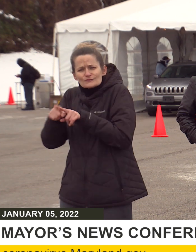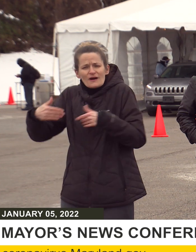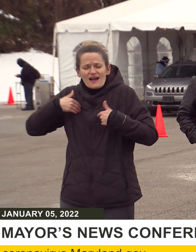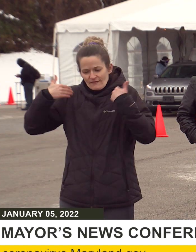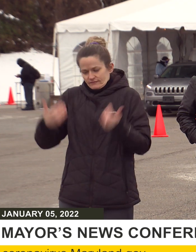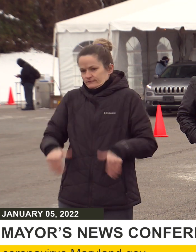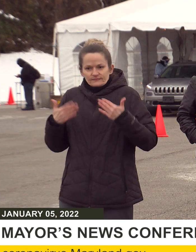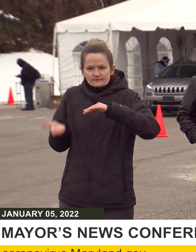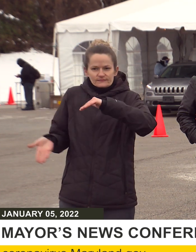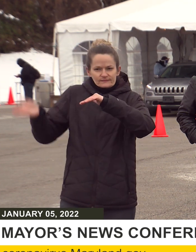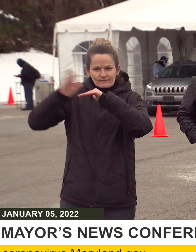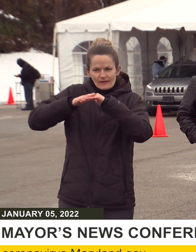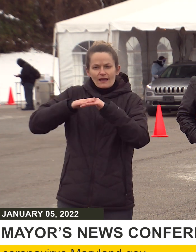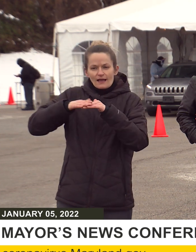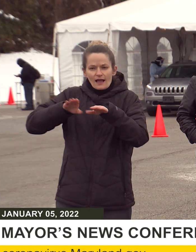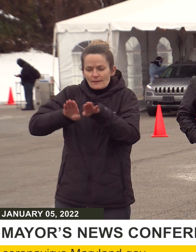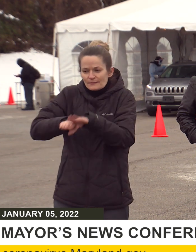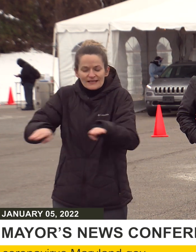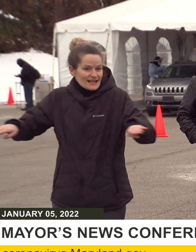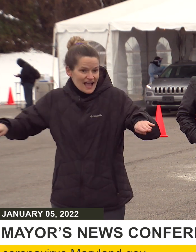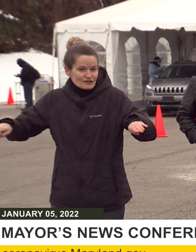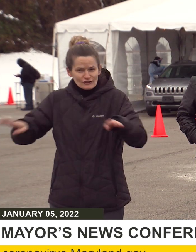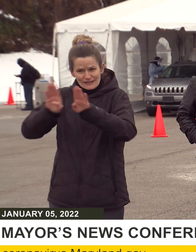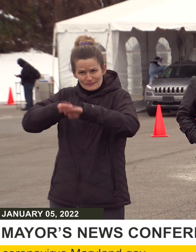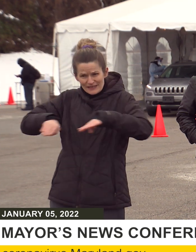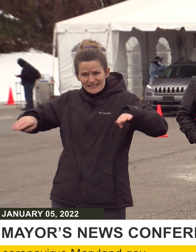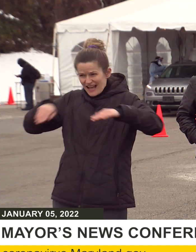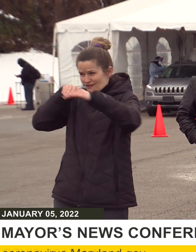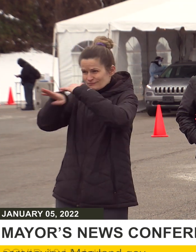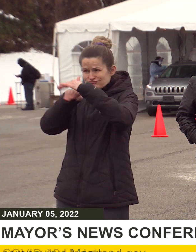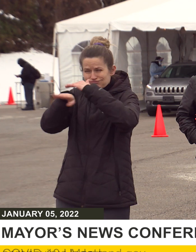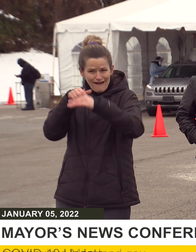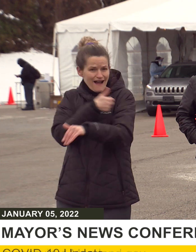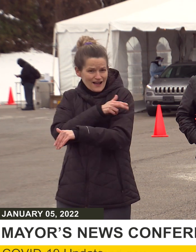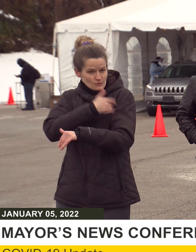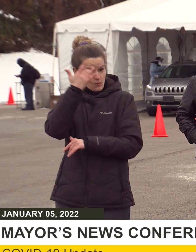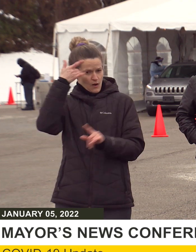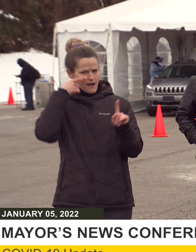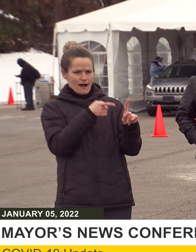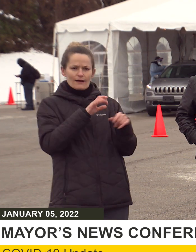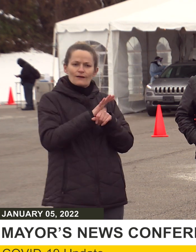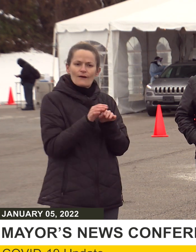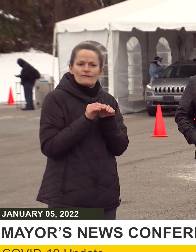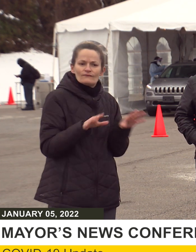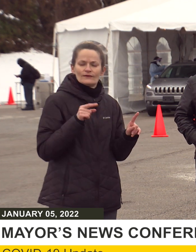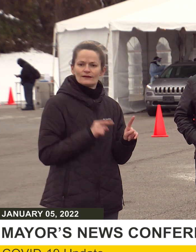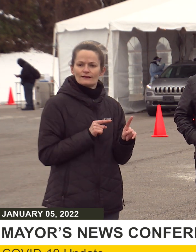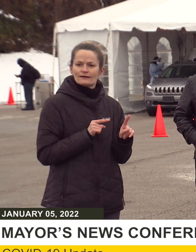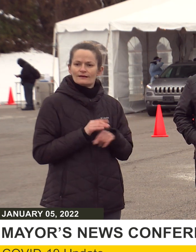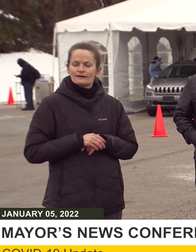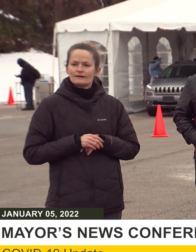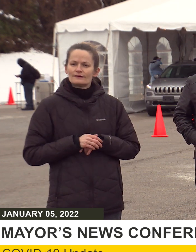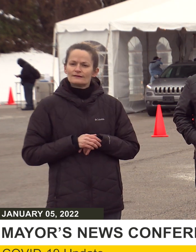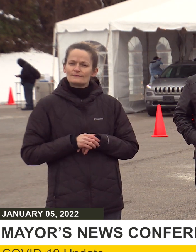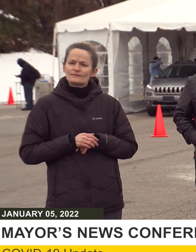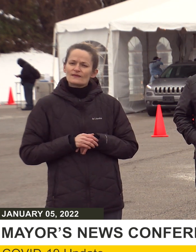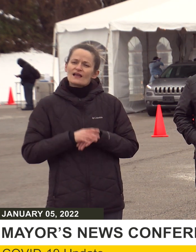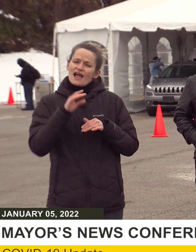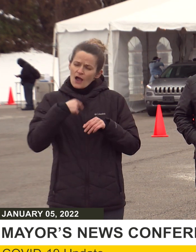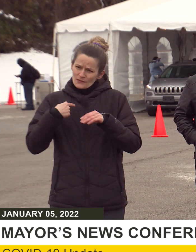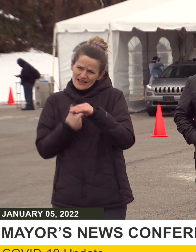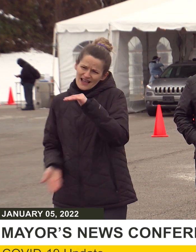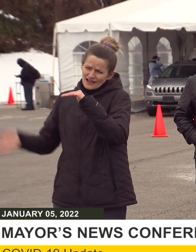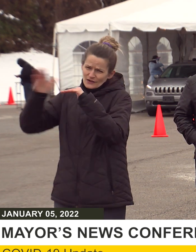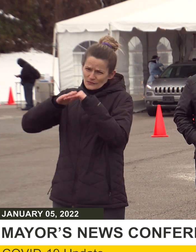pediatric hospitalizations due to COVID-19. These overall increases in hospitalizations are straining